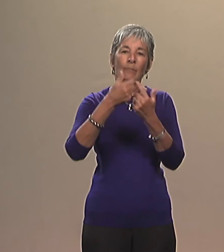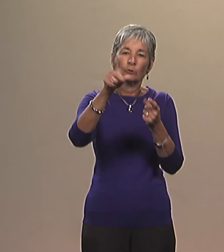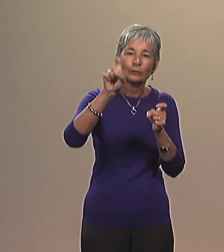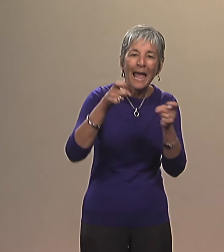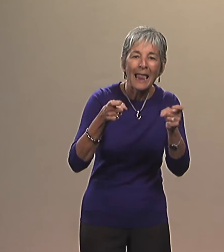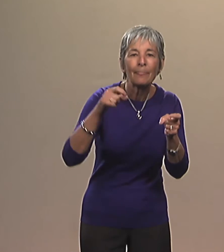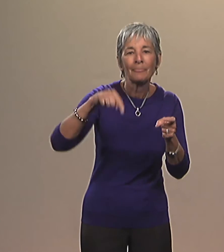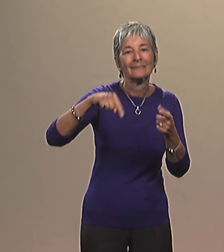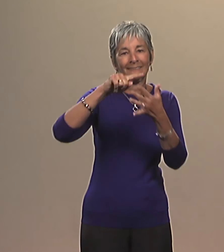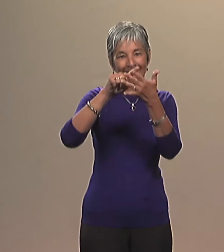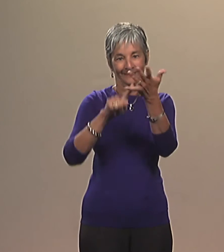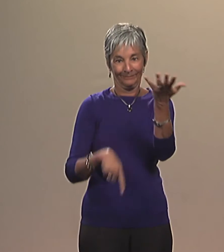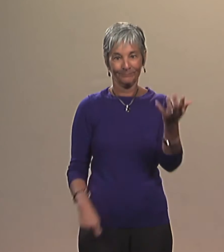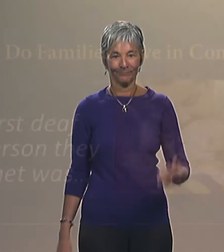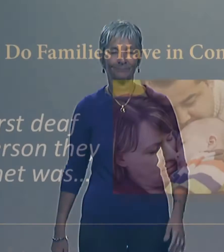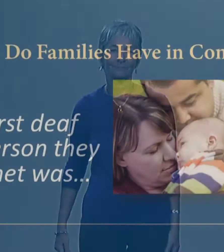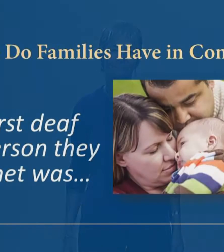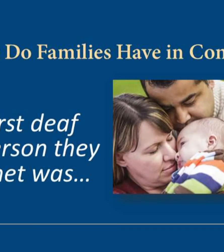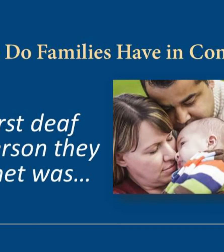various scenarios.